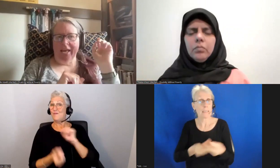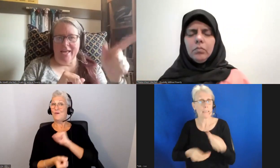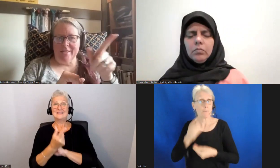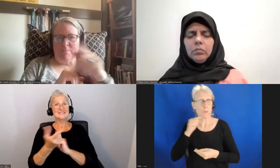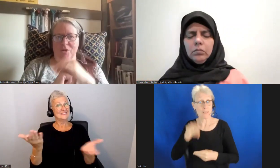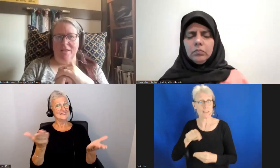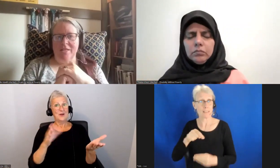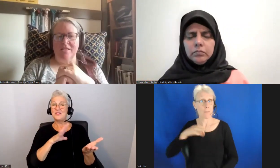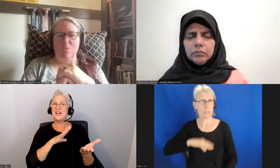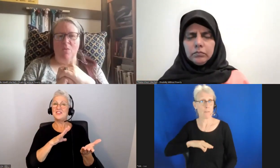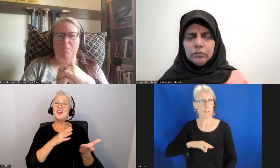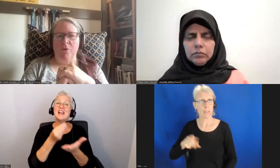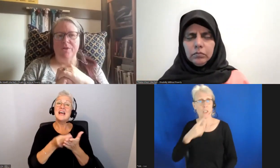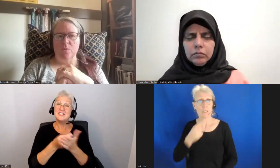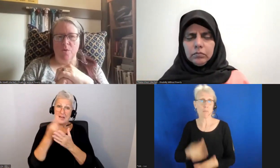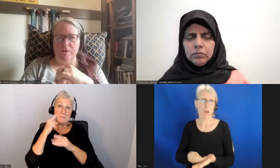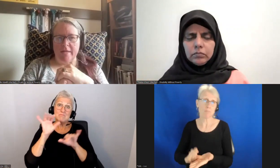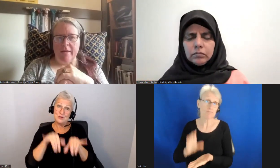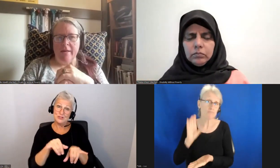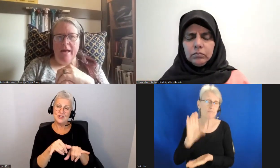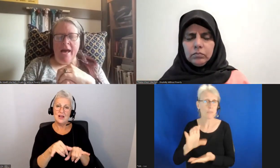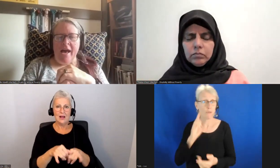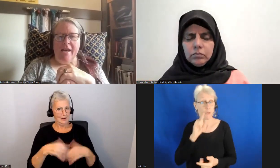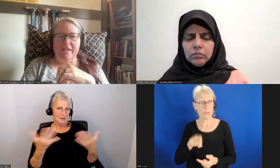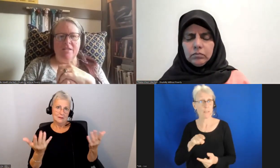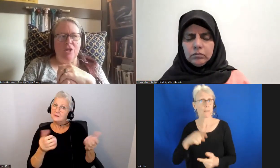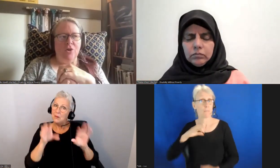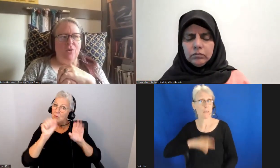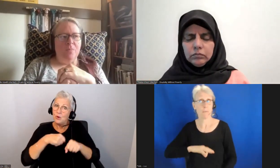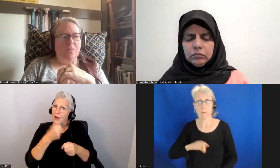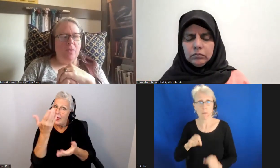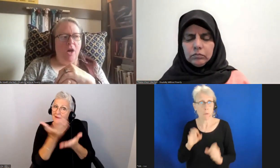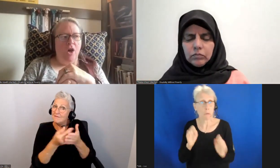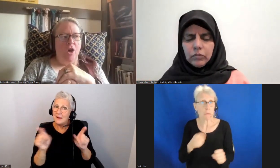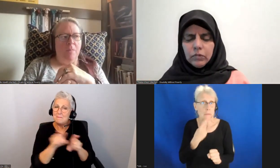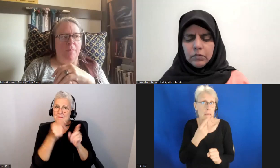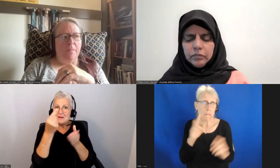could say, here's the money. This is what we're putting towards it. And,